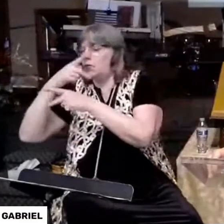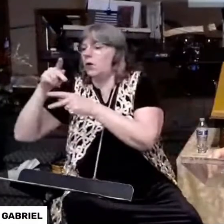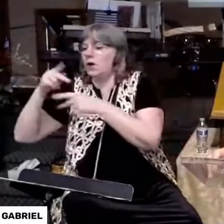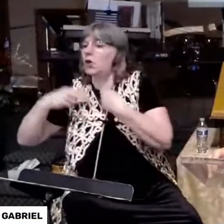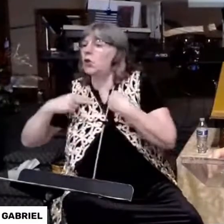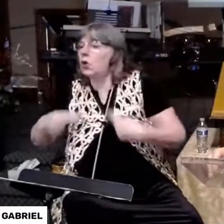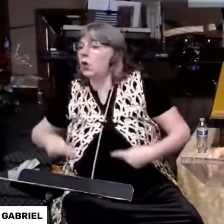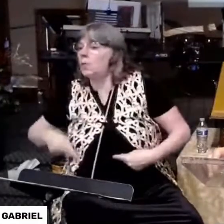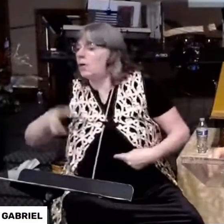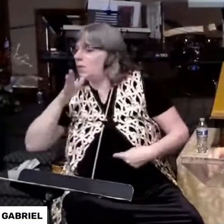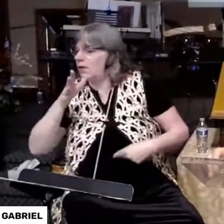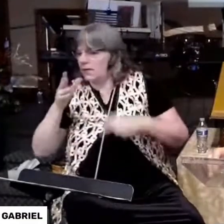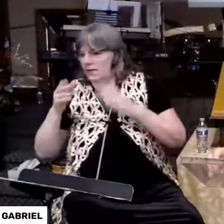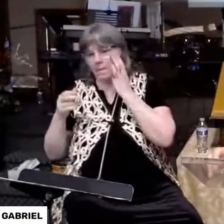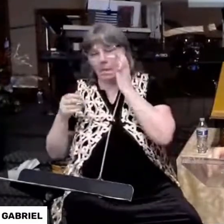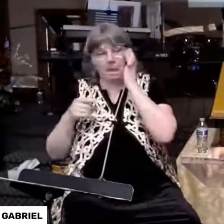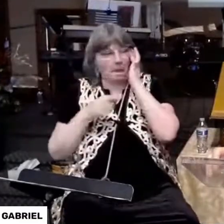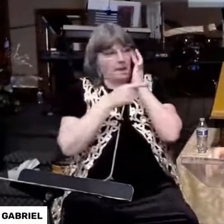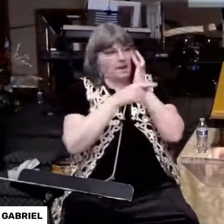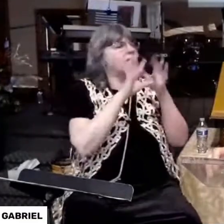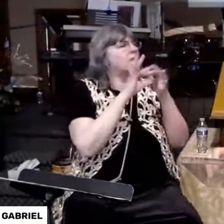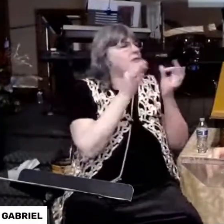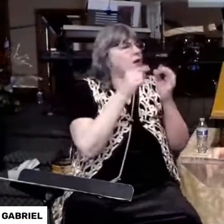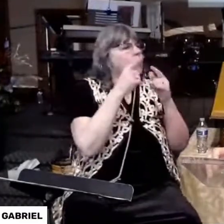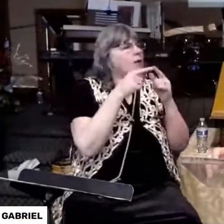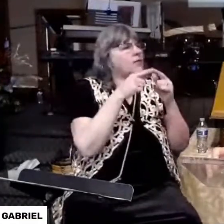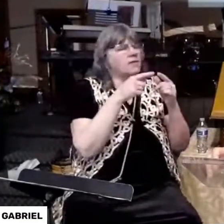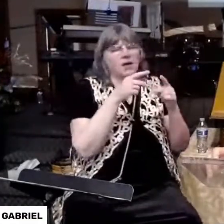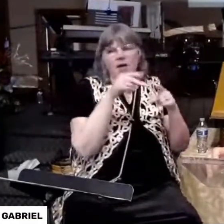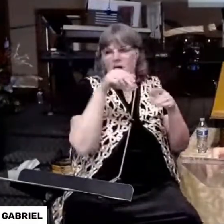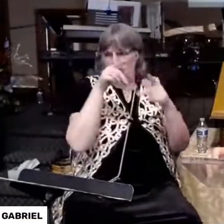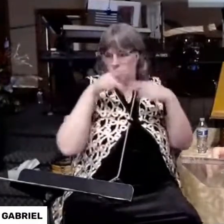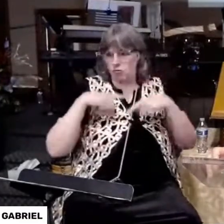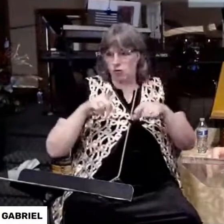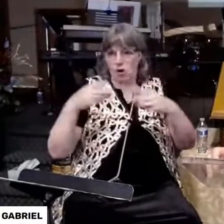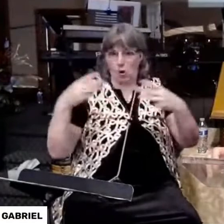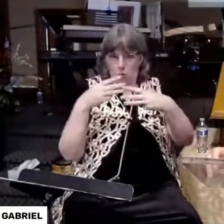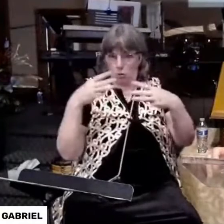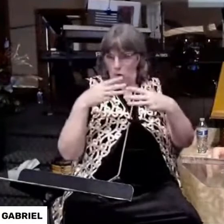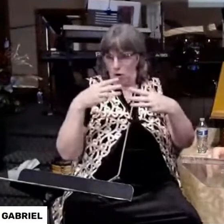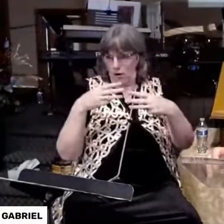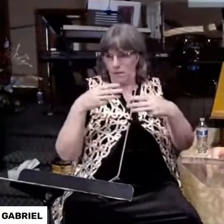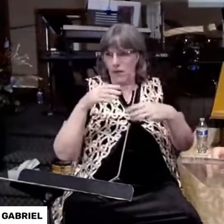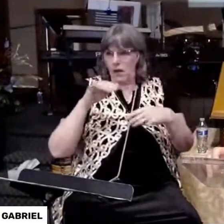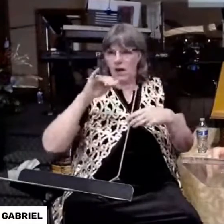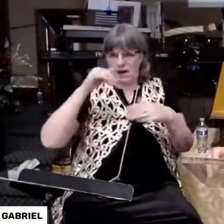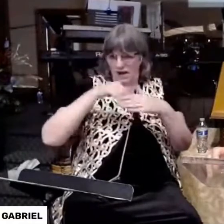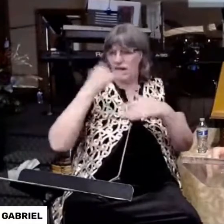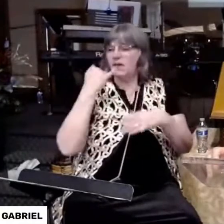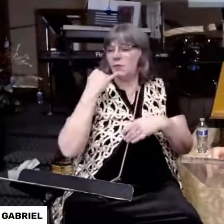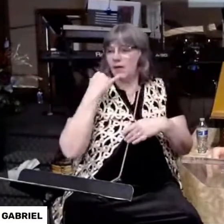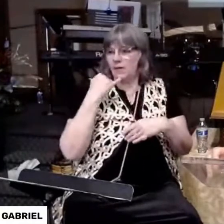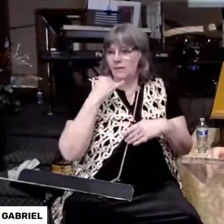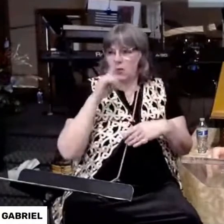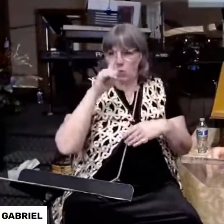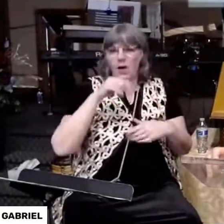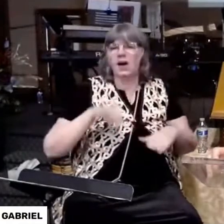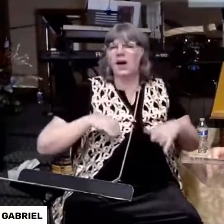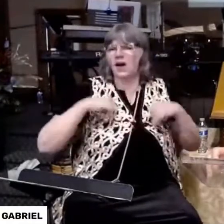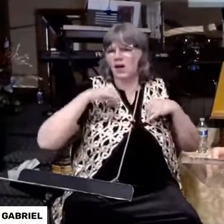it was during war in Israel, I think during the Yom Kippur War. There was a young boy who was enrolled in the